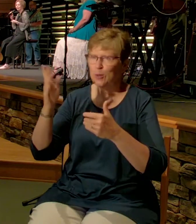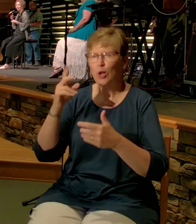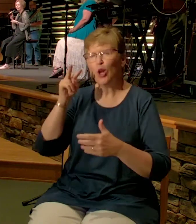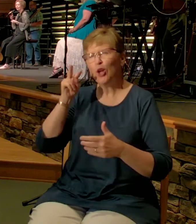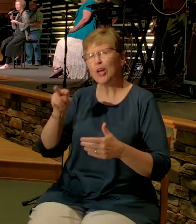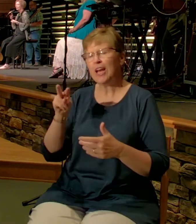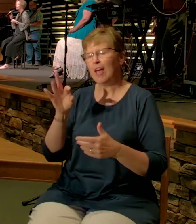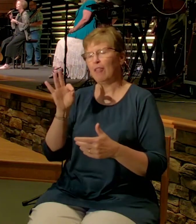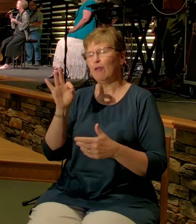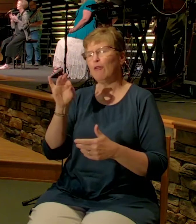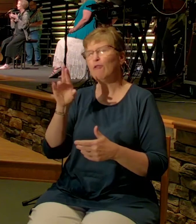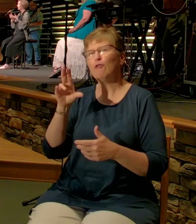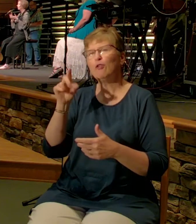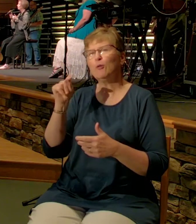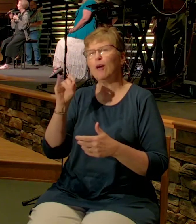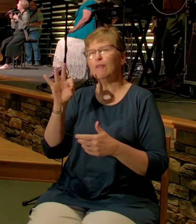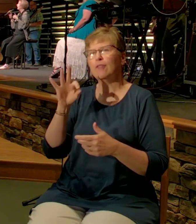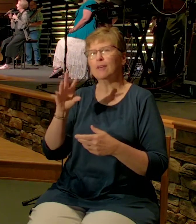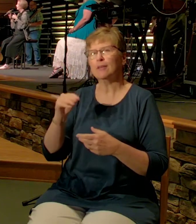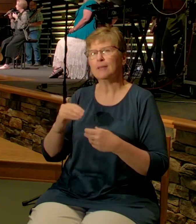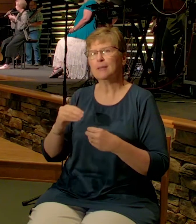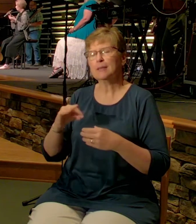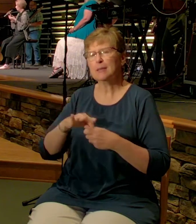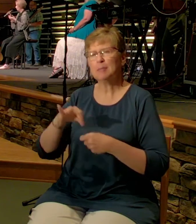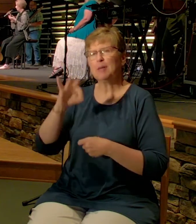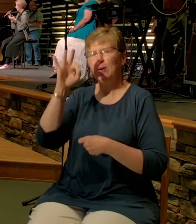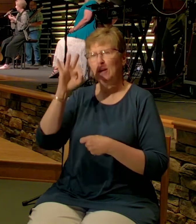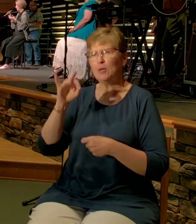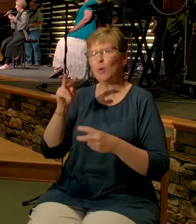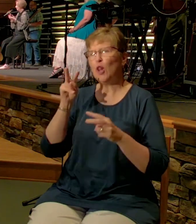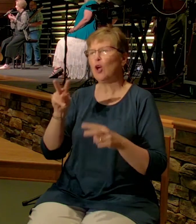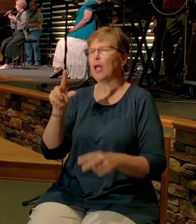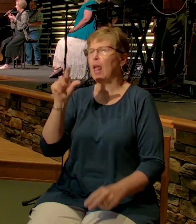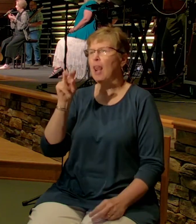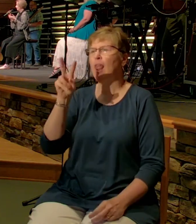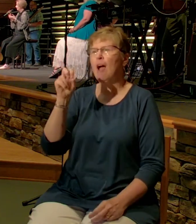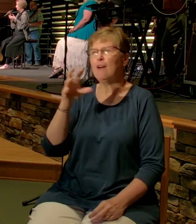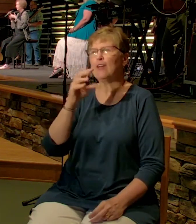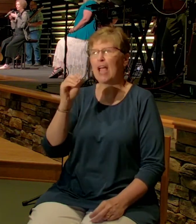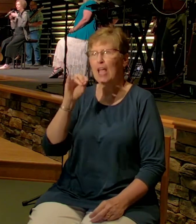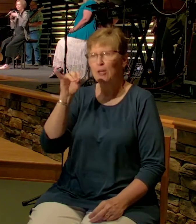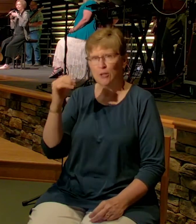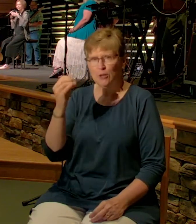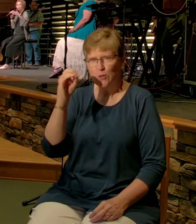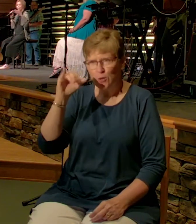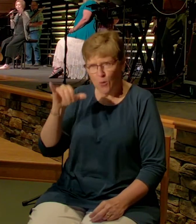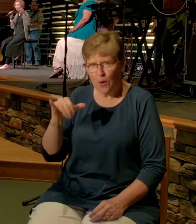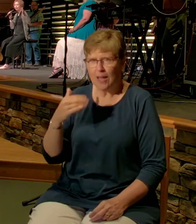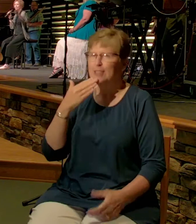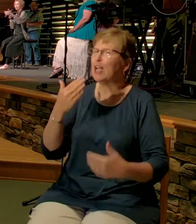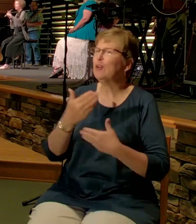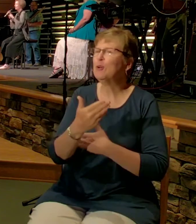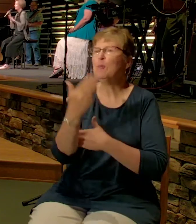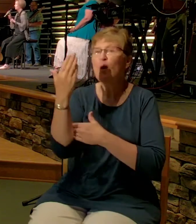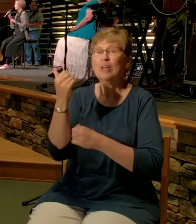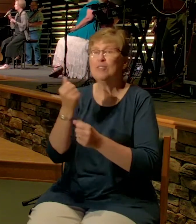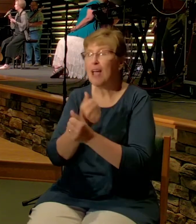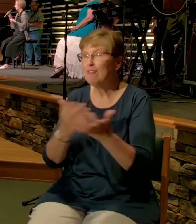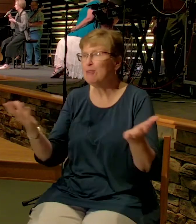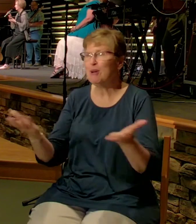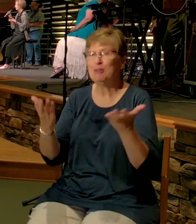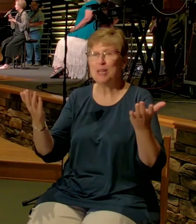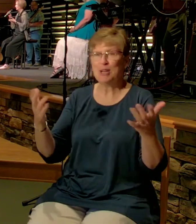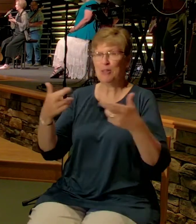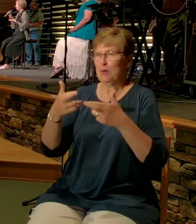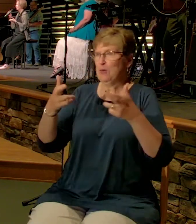Galatians 5, today we're going to look at love and joy. I just wanted to say good morning to everybody who's here in the room with